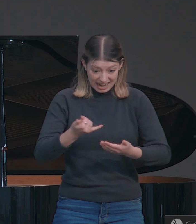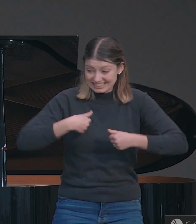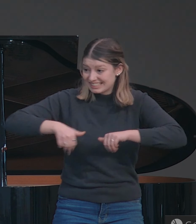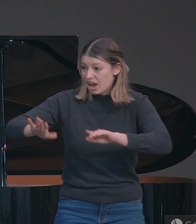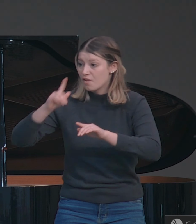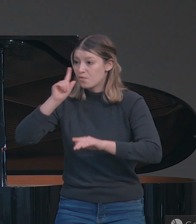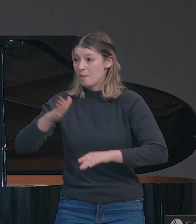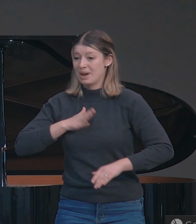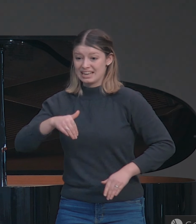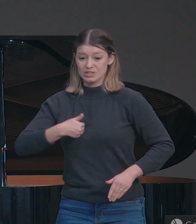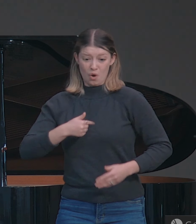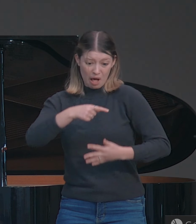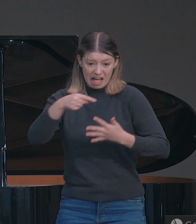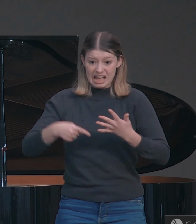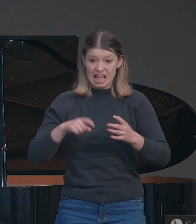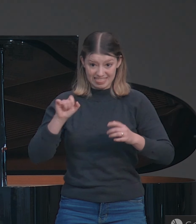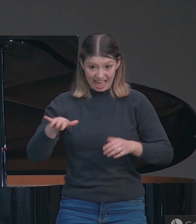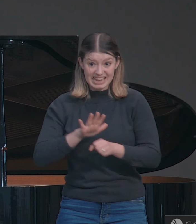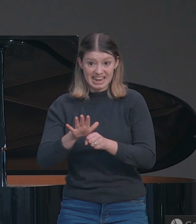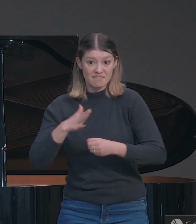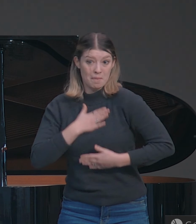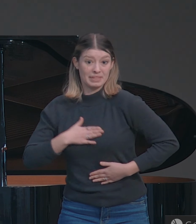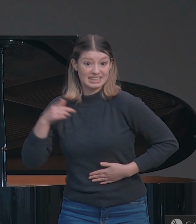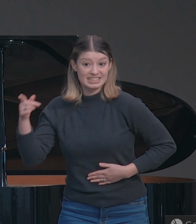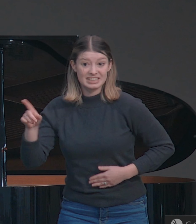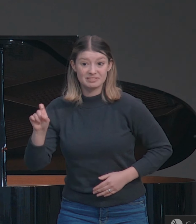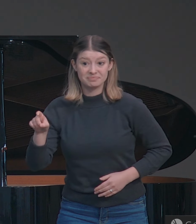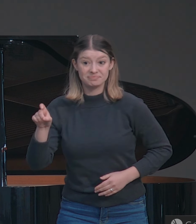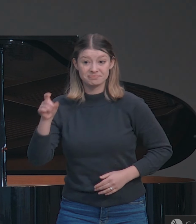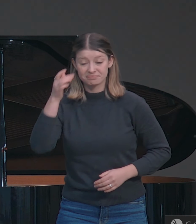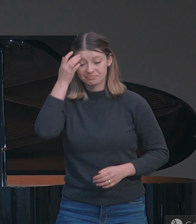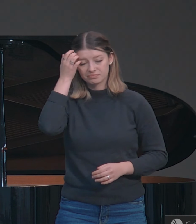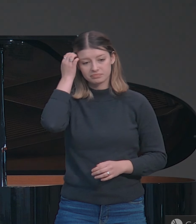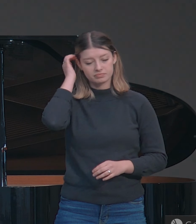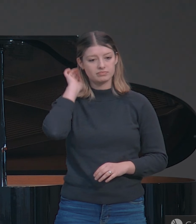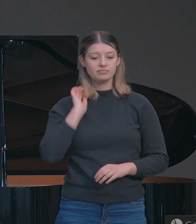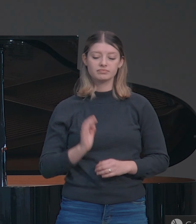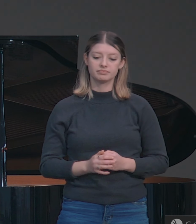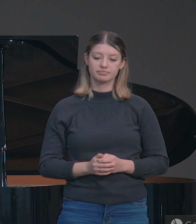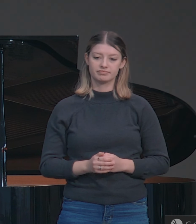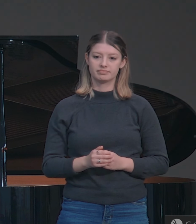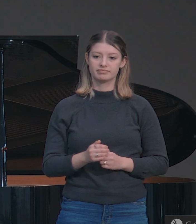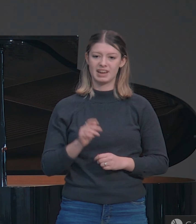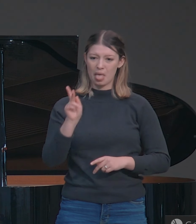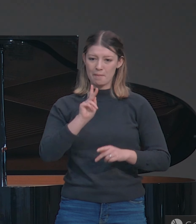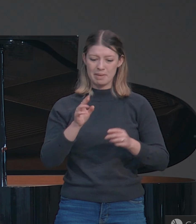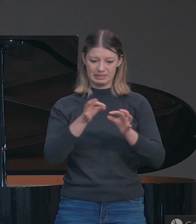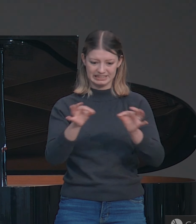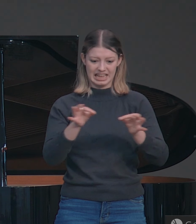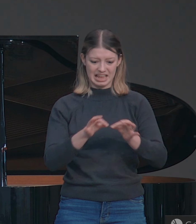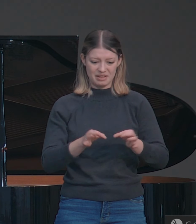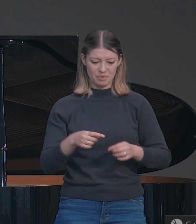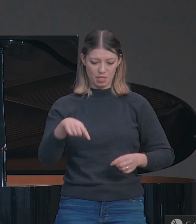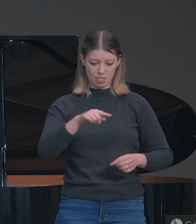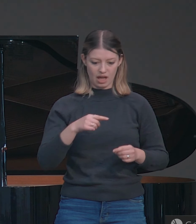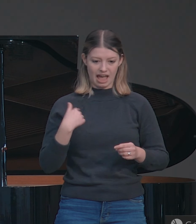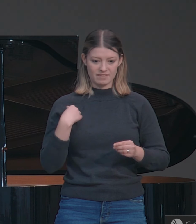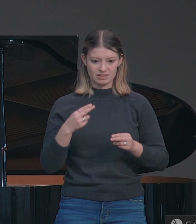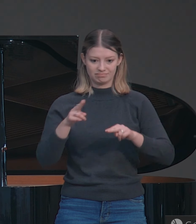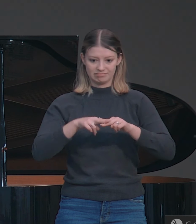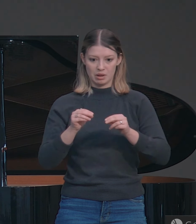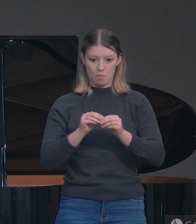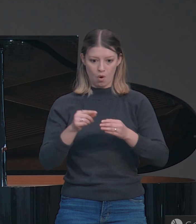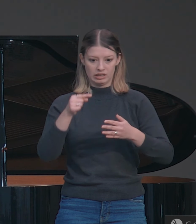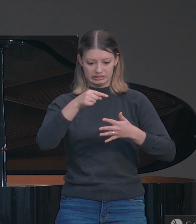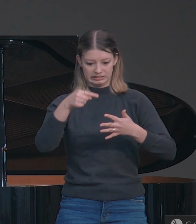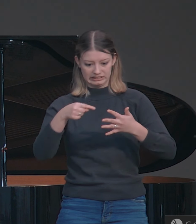my soul? Each statement here becomes progressively greater and greater.